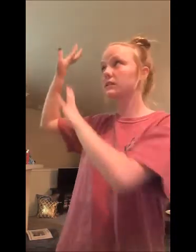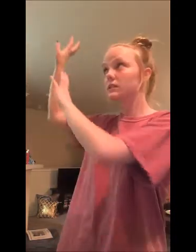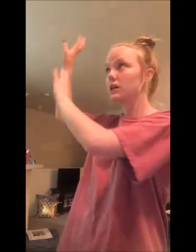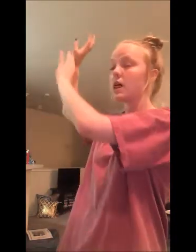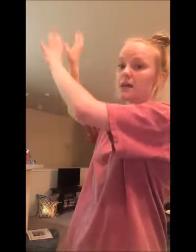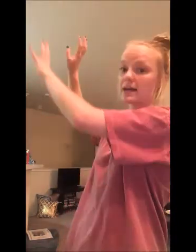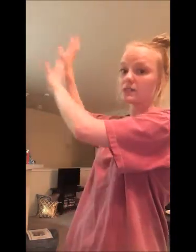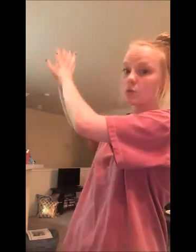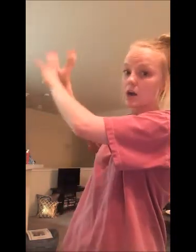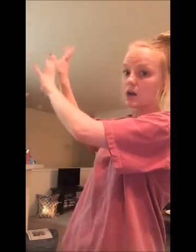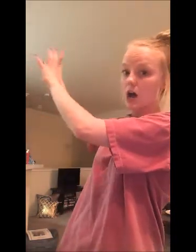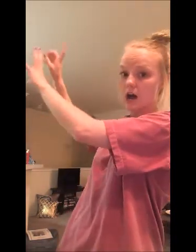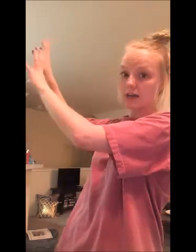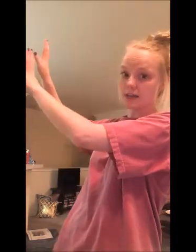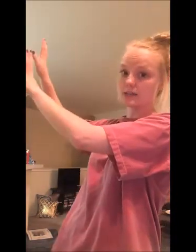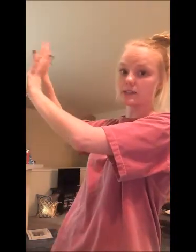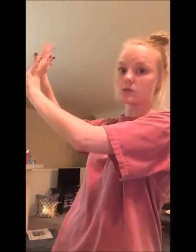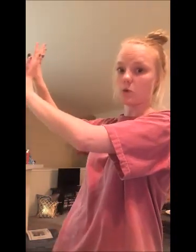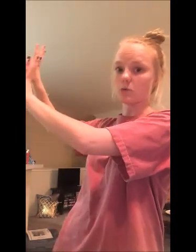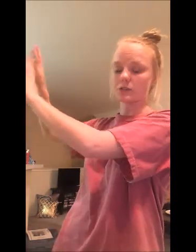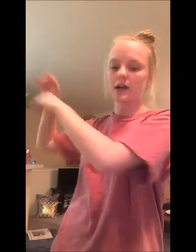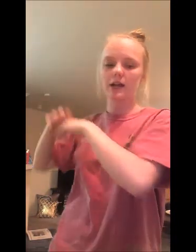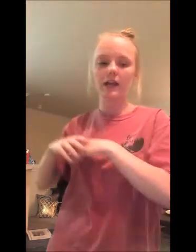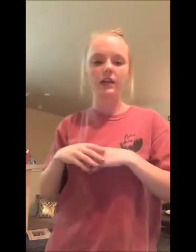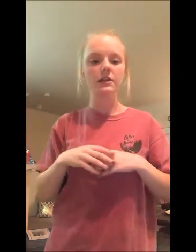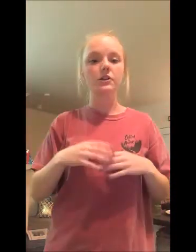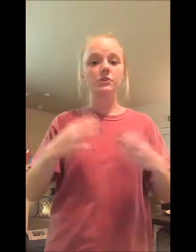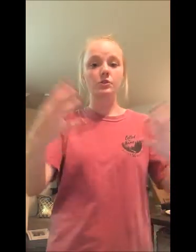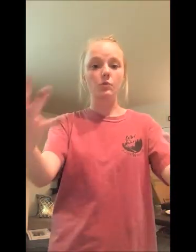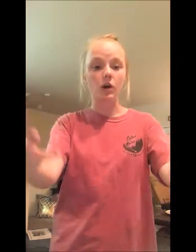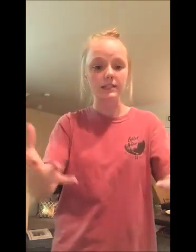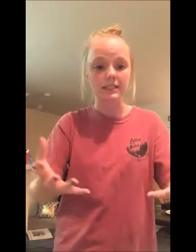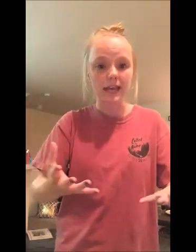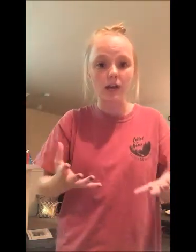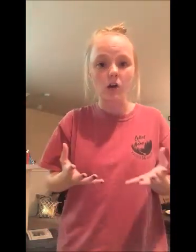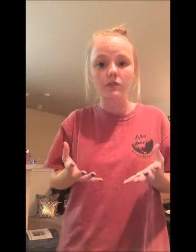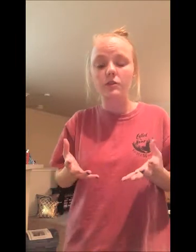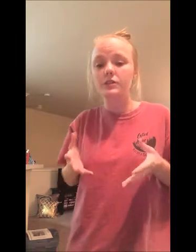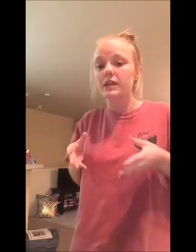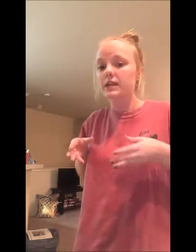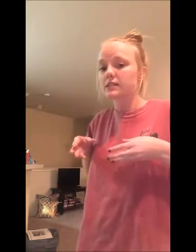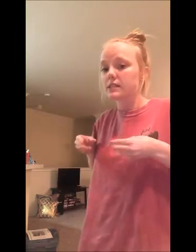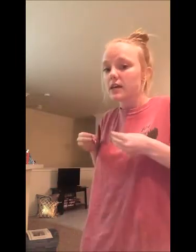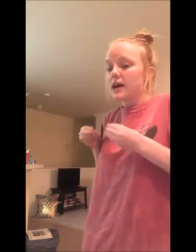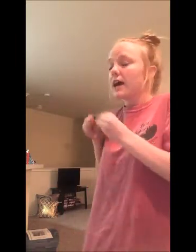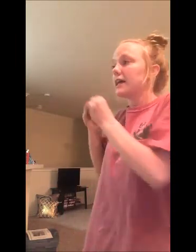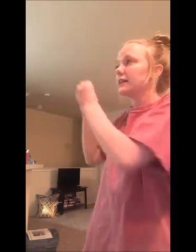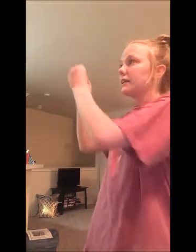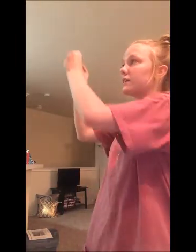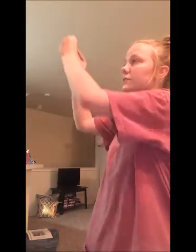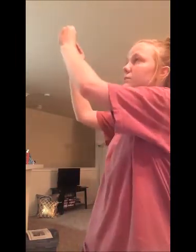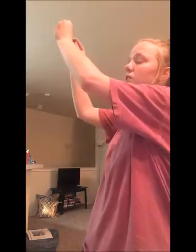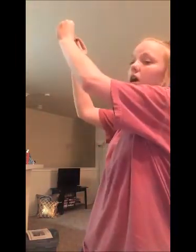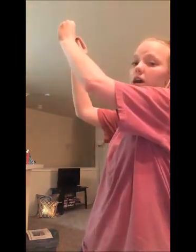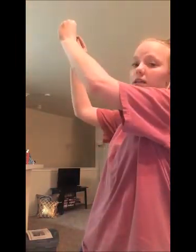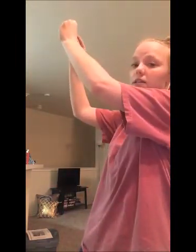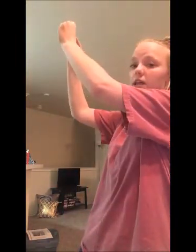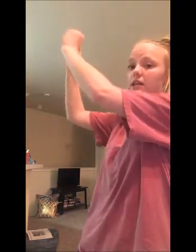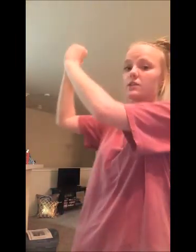that's where God is while we're signing. So you want to take all of those things and give them to God. And in the